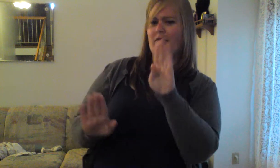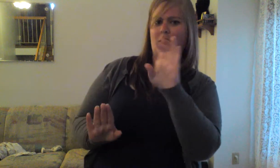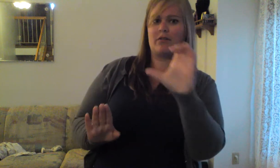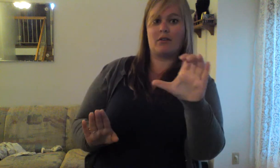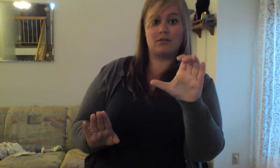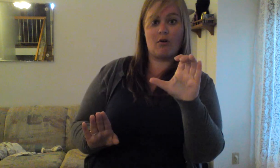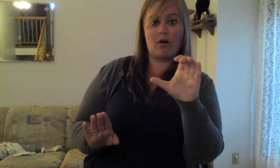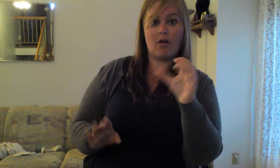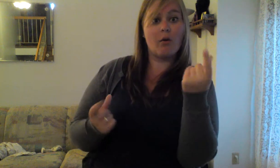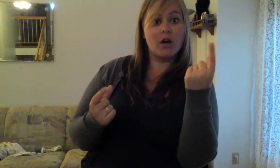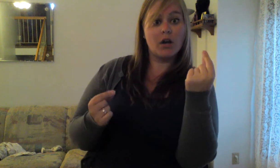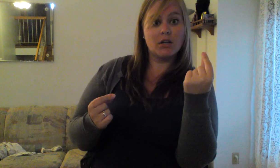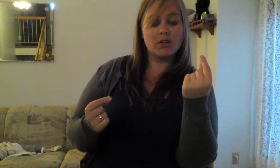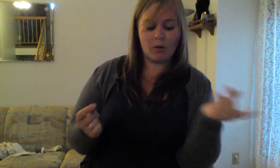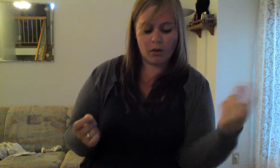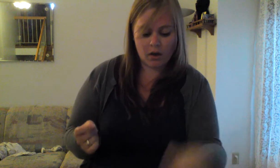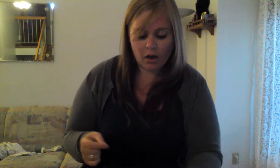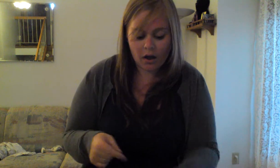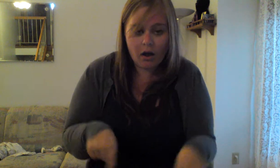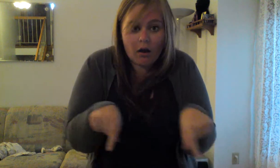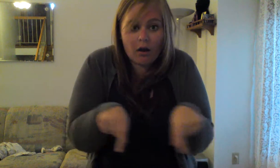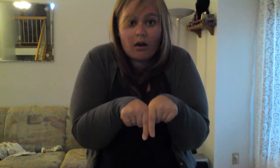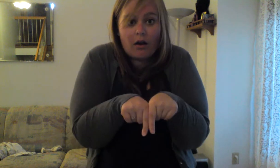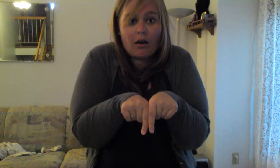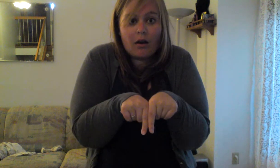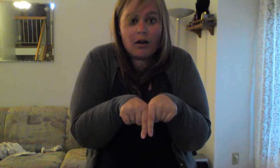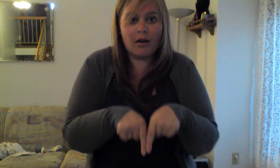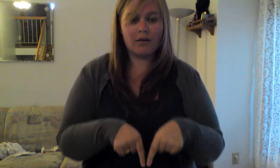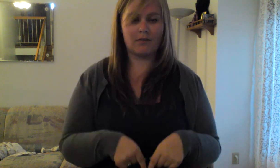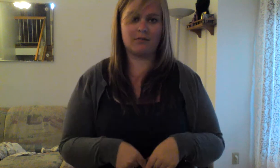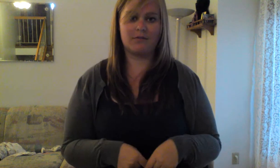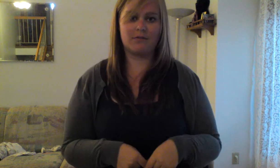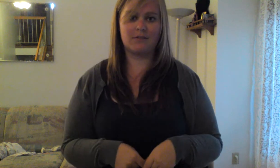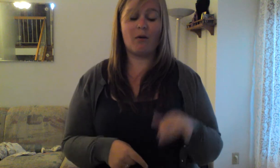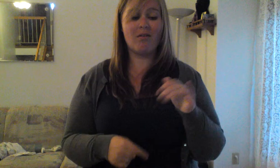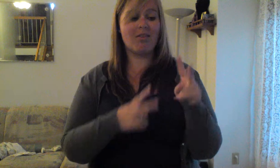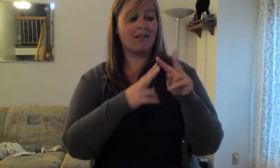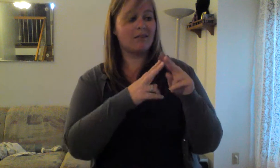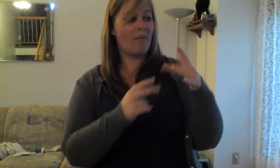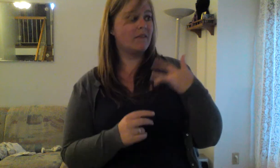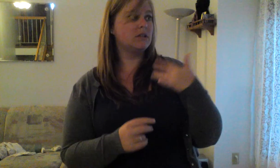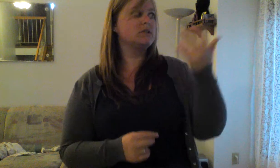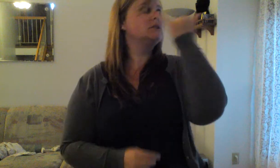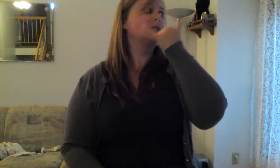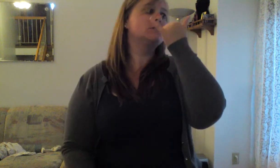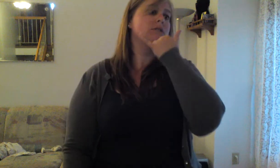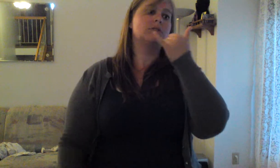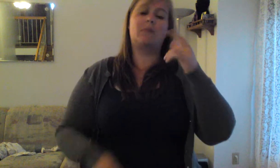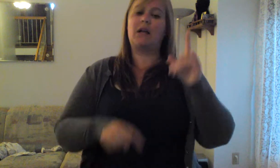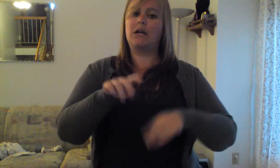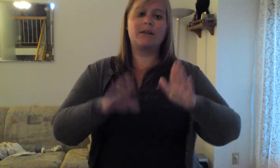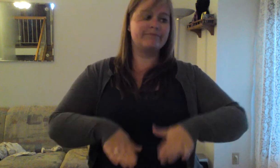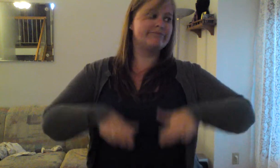knees and you hold them together. Now, if that couple feels like they made a mistake and feel they're not ready to raise that child, then bless that